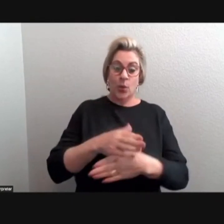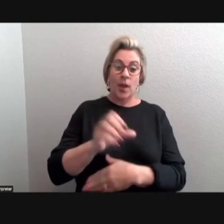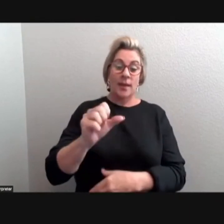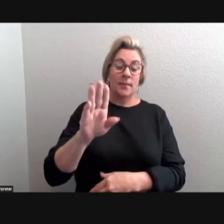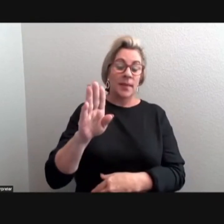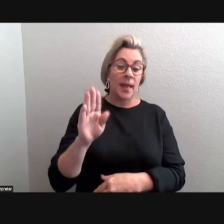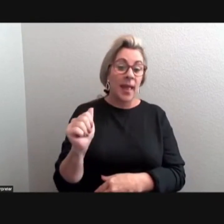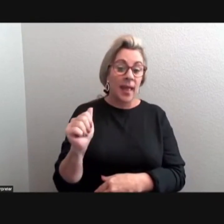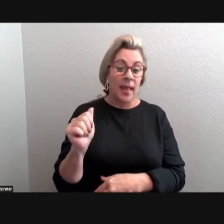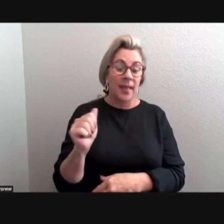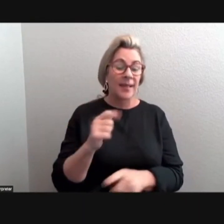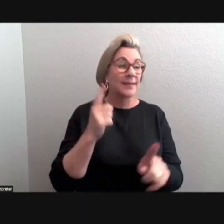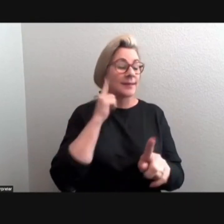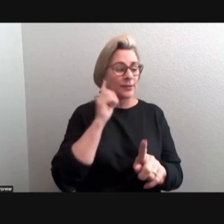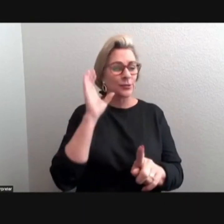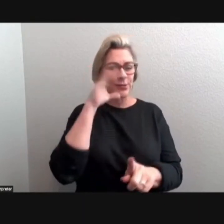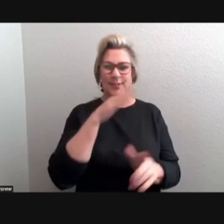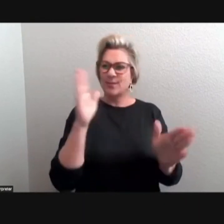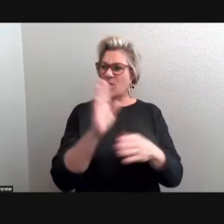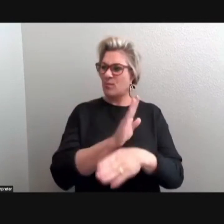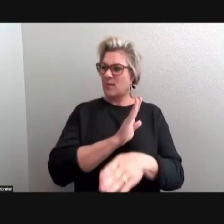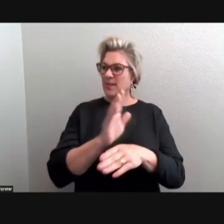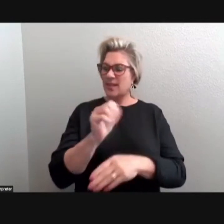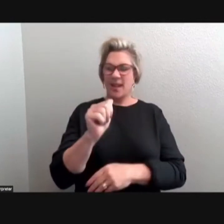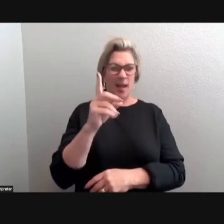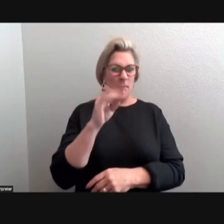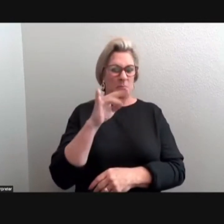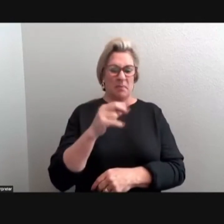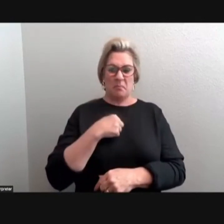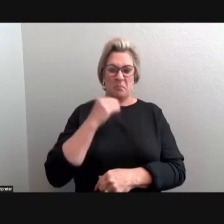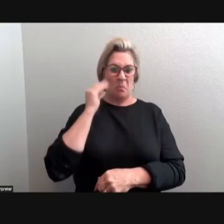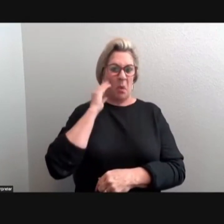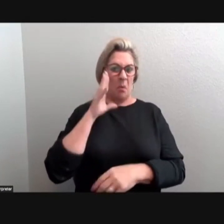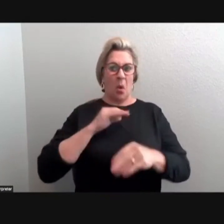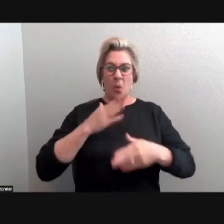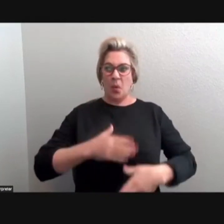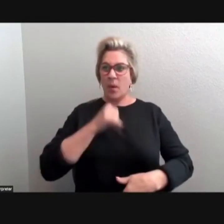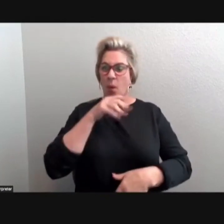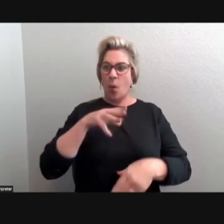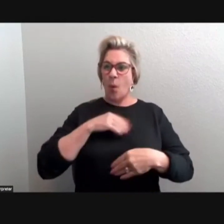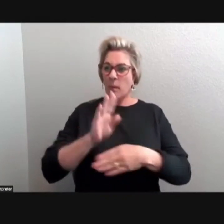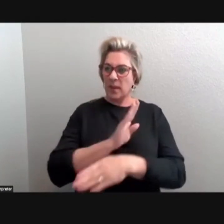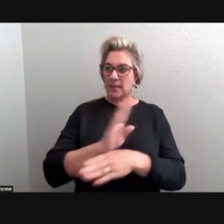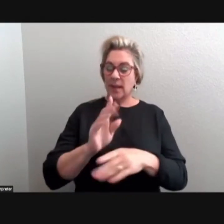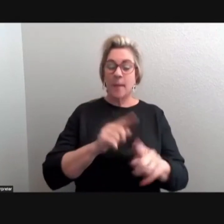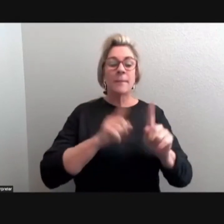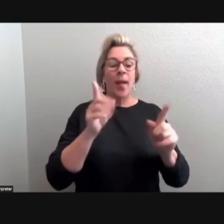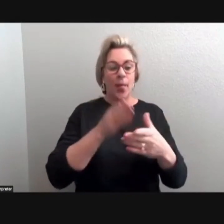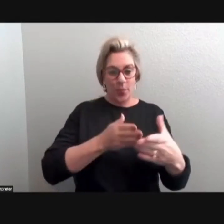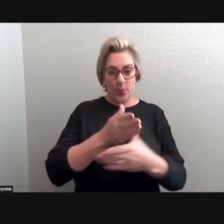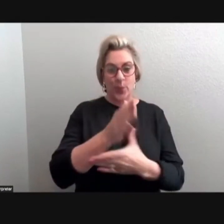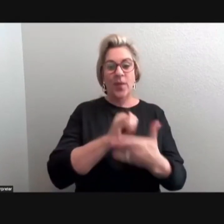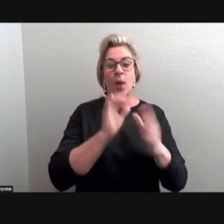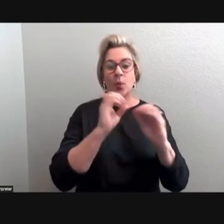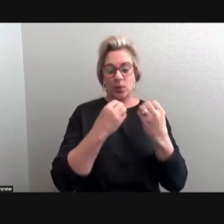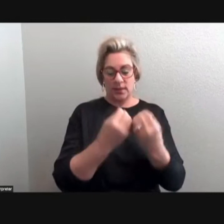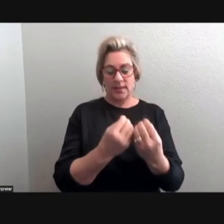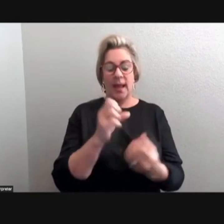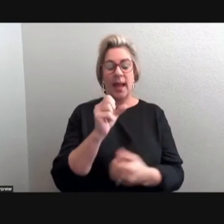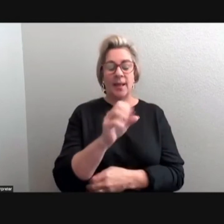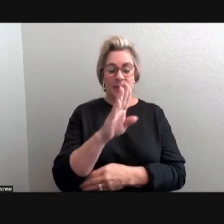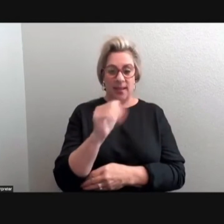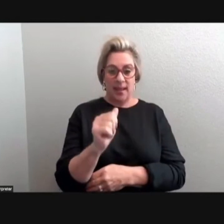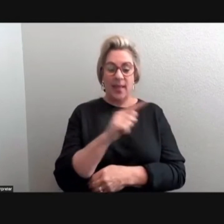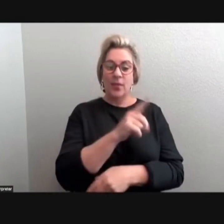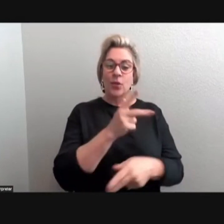SBA, which sounds strange. You think Small Business Administration. I'm a homeowner. I don't have a small business. But yes, it is through SBA. And it is